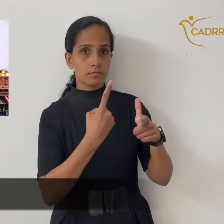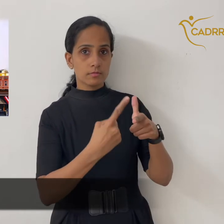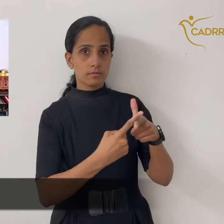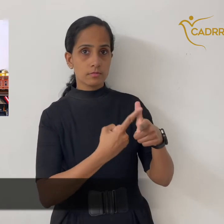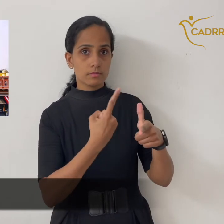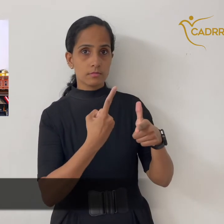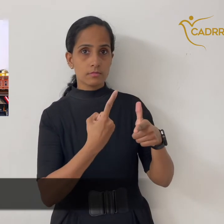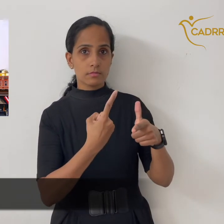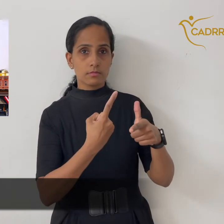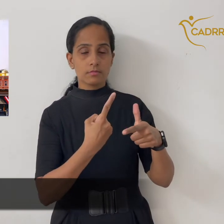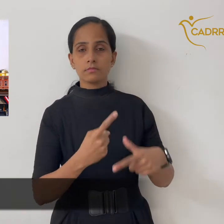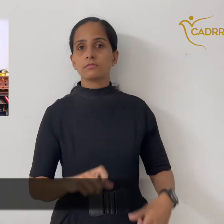Jaipur,